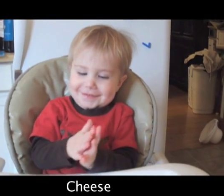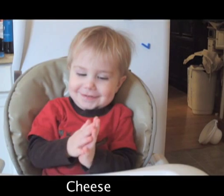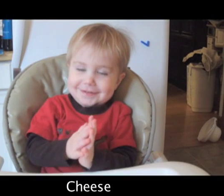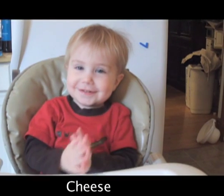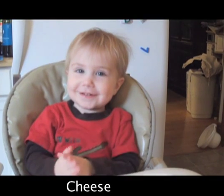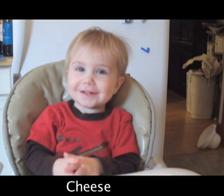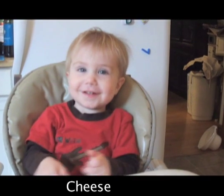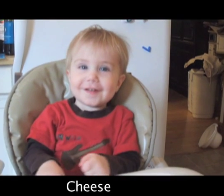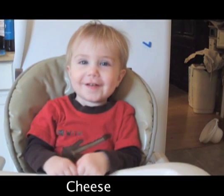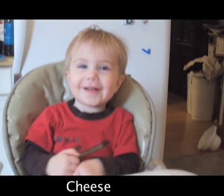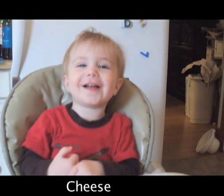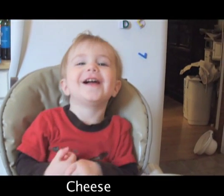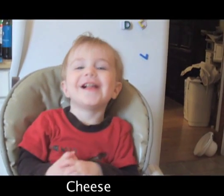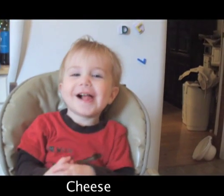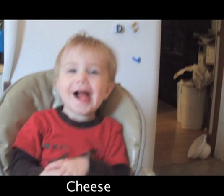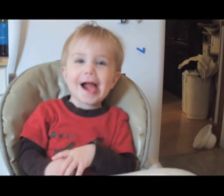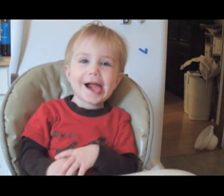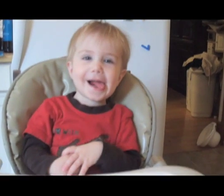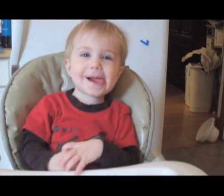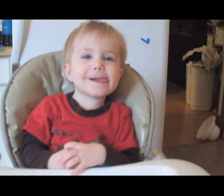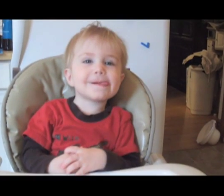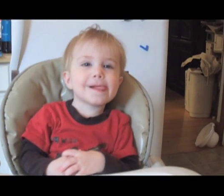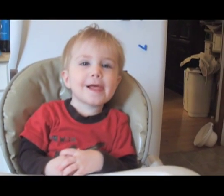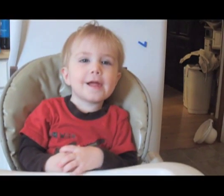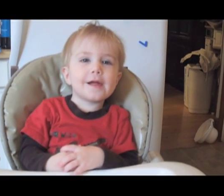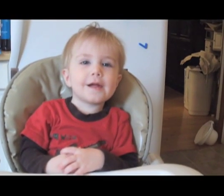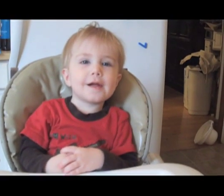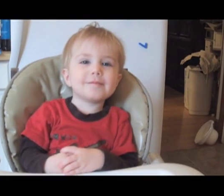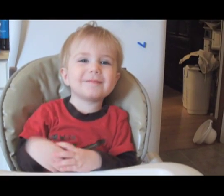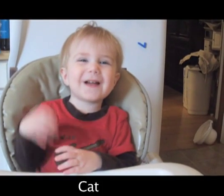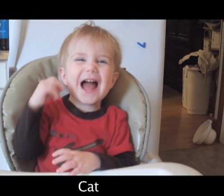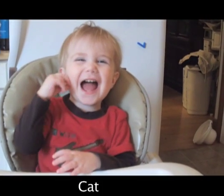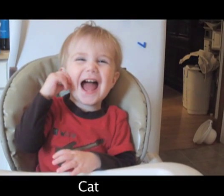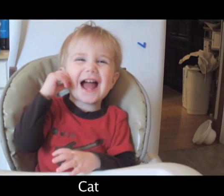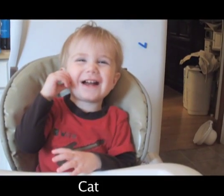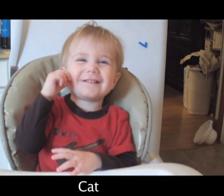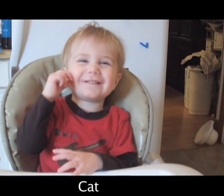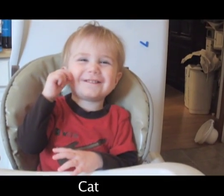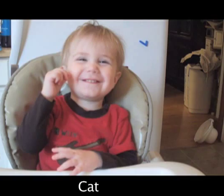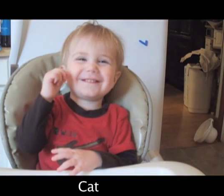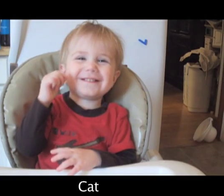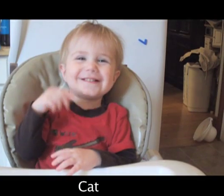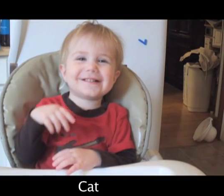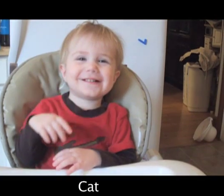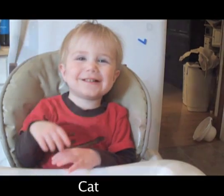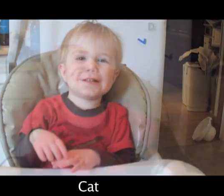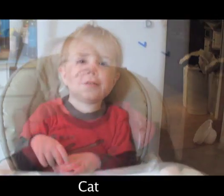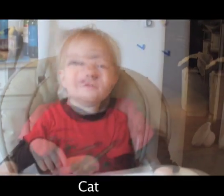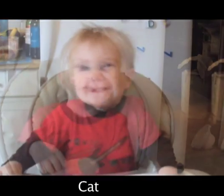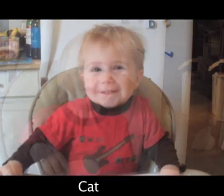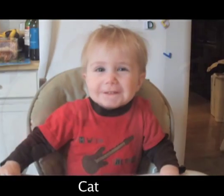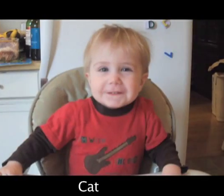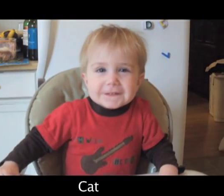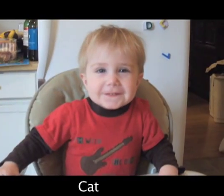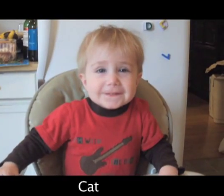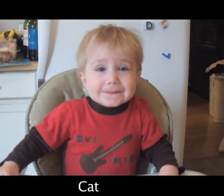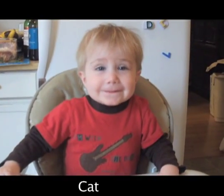and what's the sign for cat how about thank